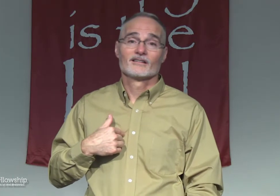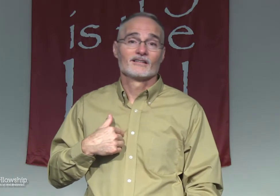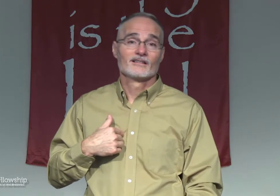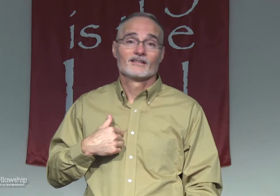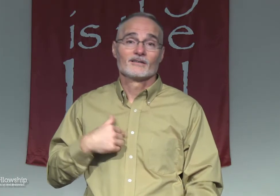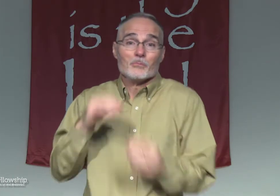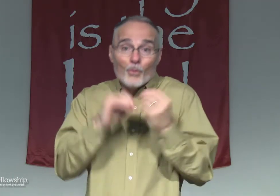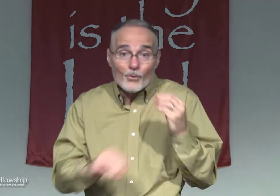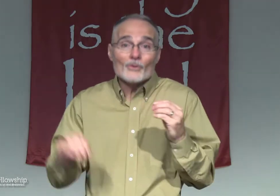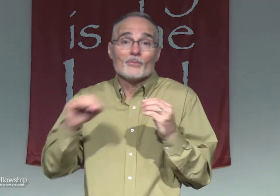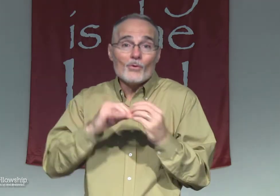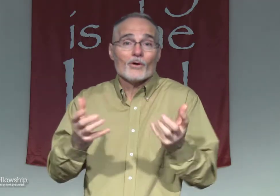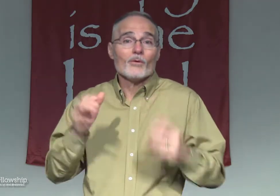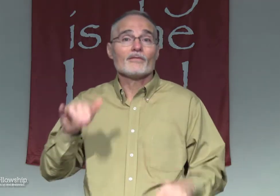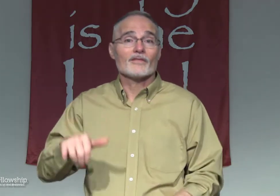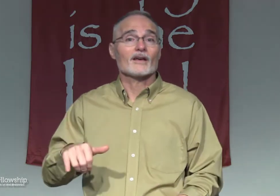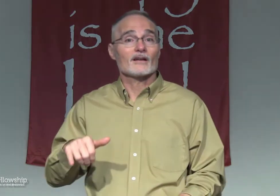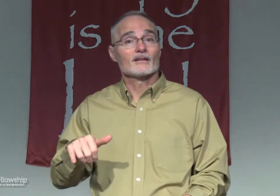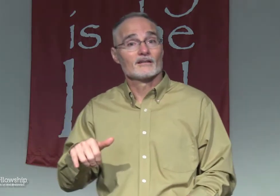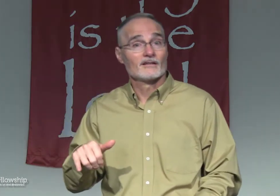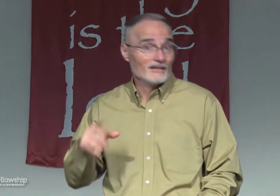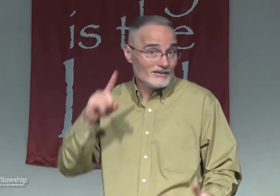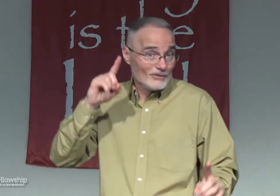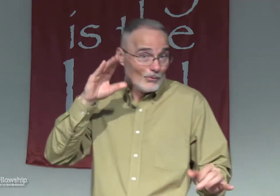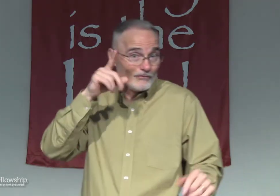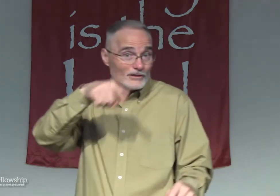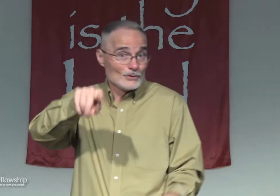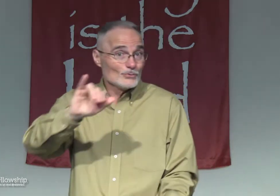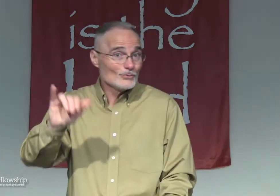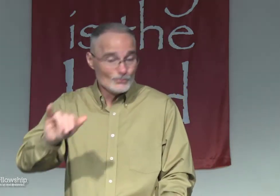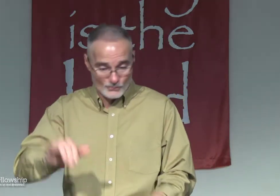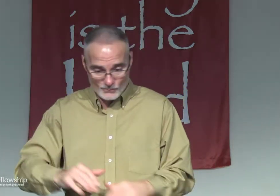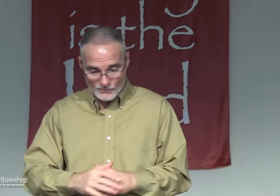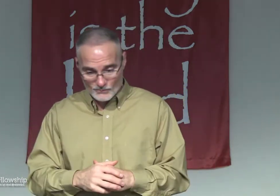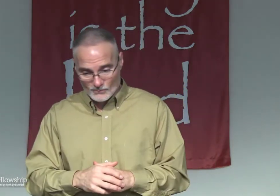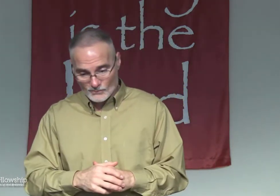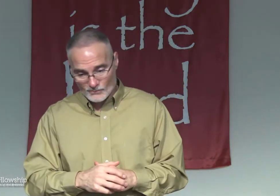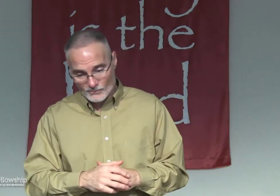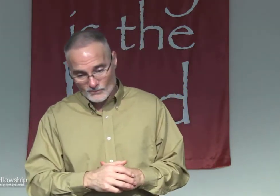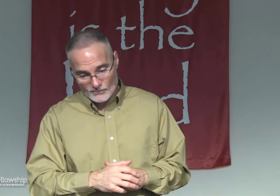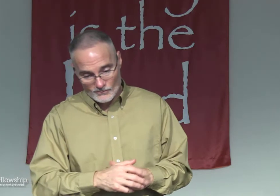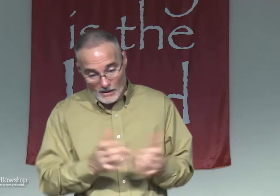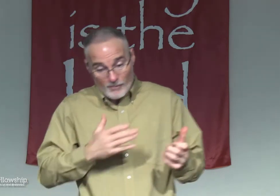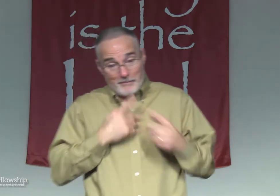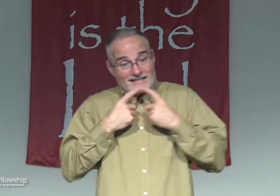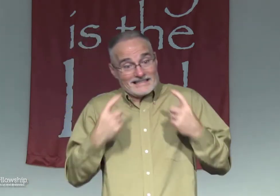I want that. More and more, I want that. And hopefully you do too.